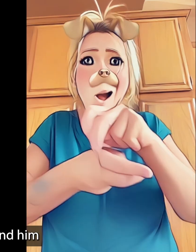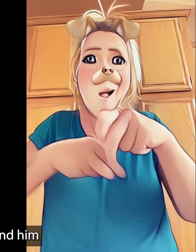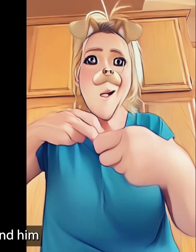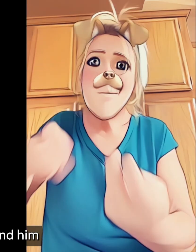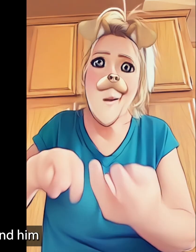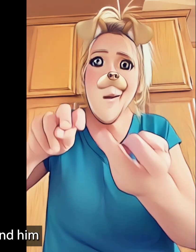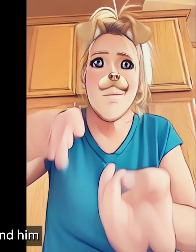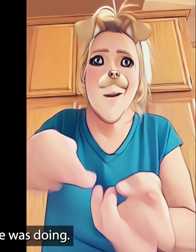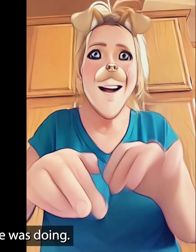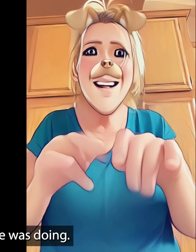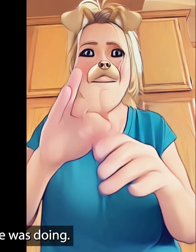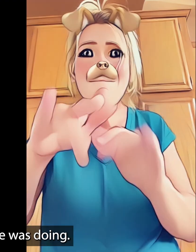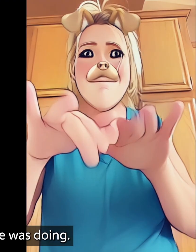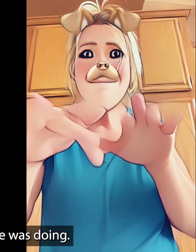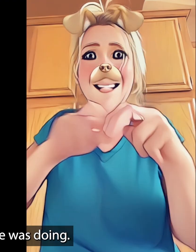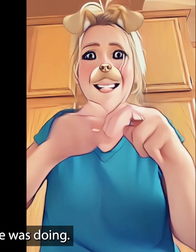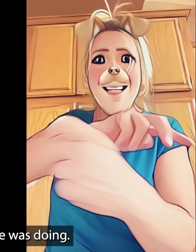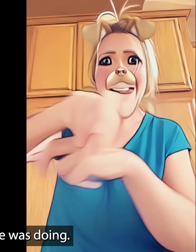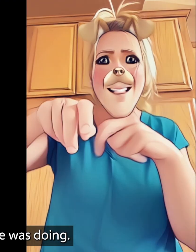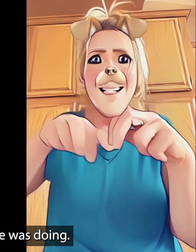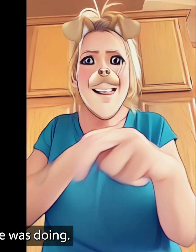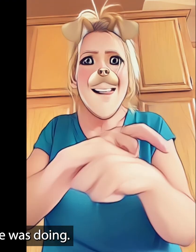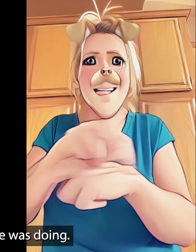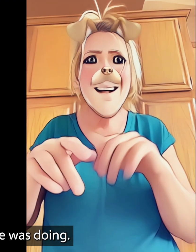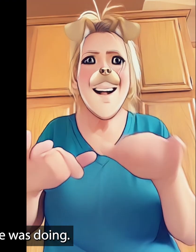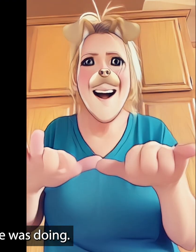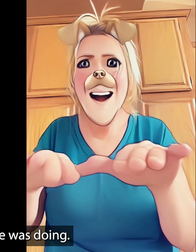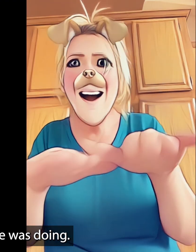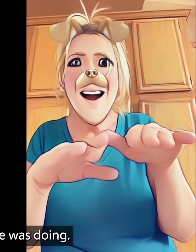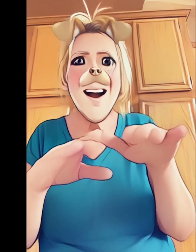They paced around him and asked him what he was doing.